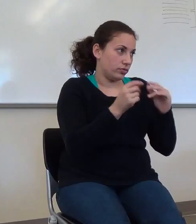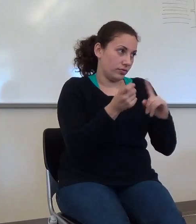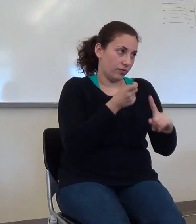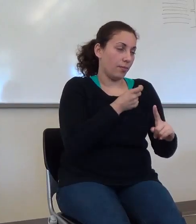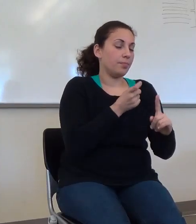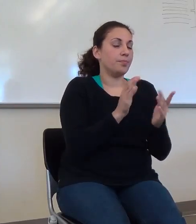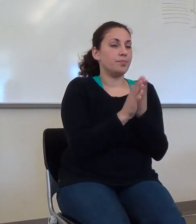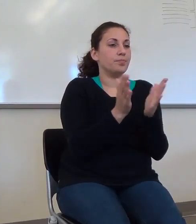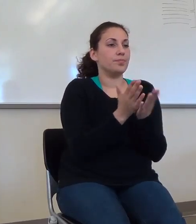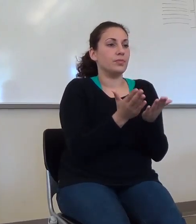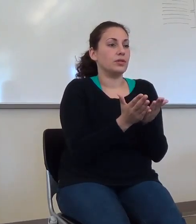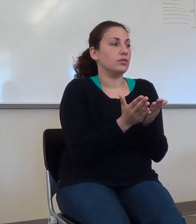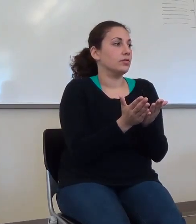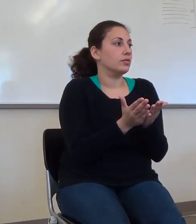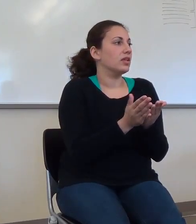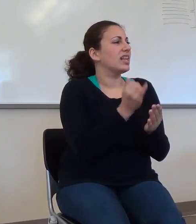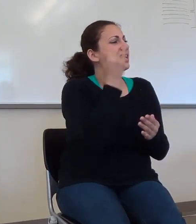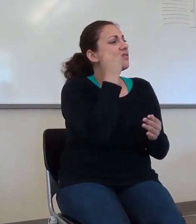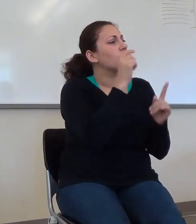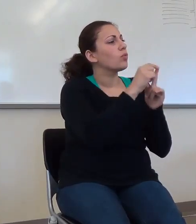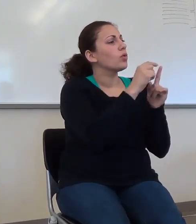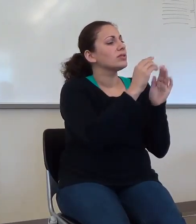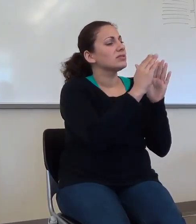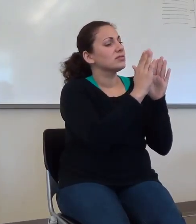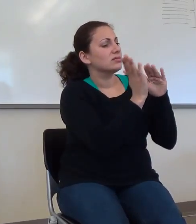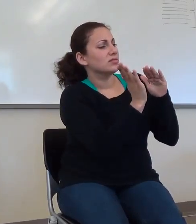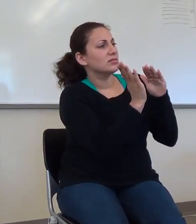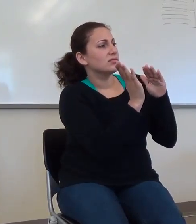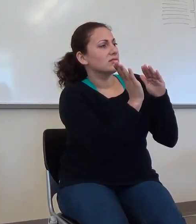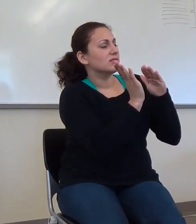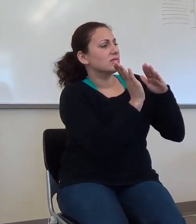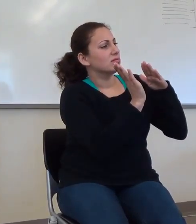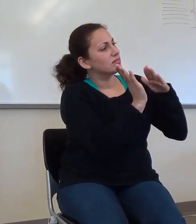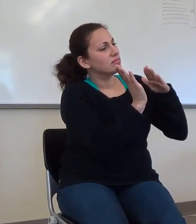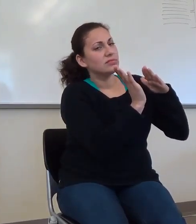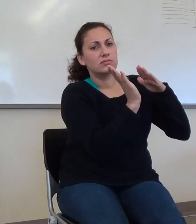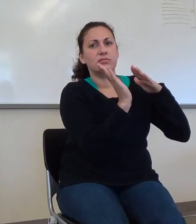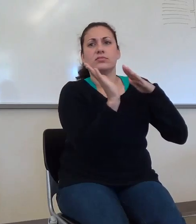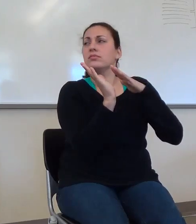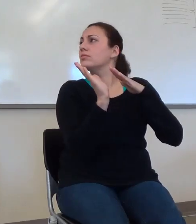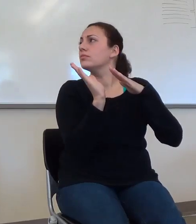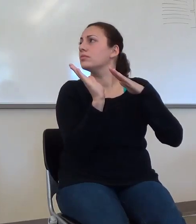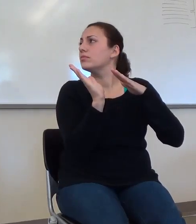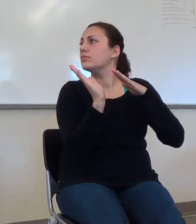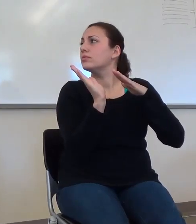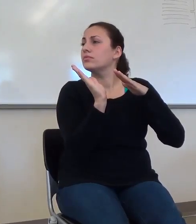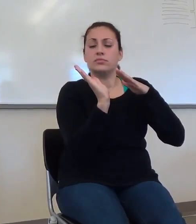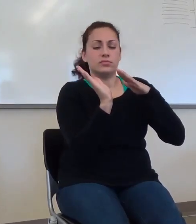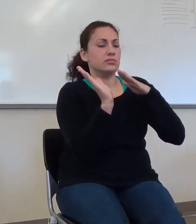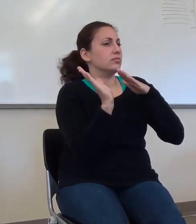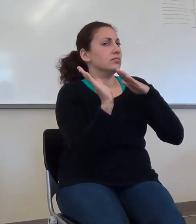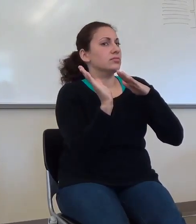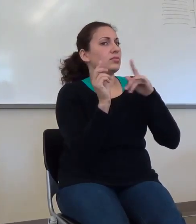word is in italics like this. Here's another italics.